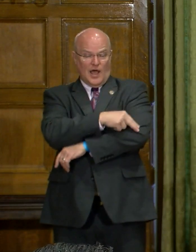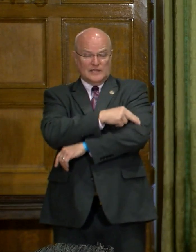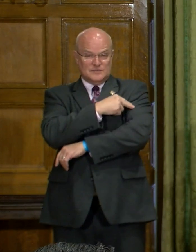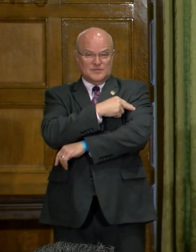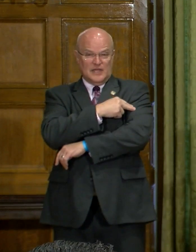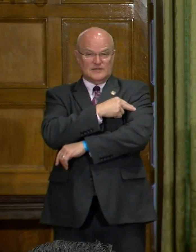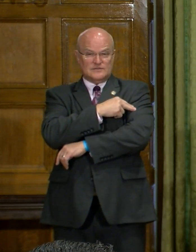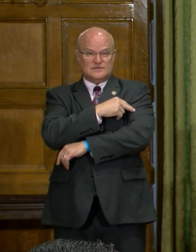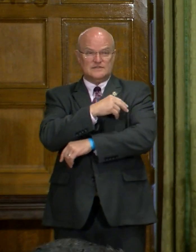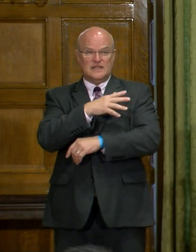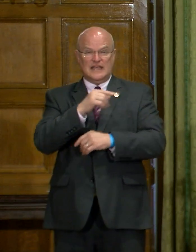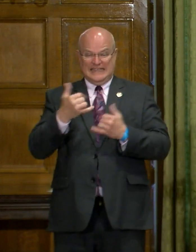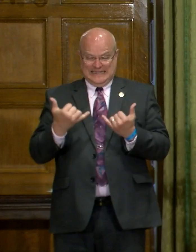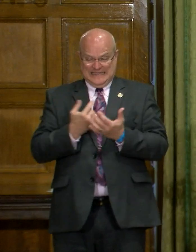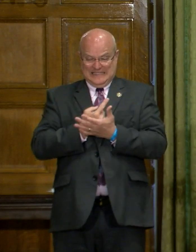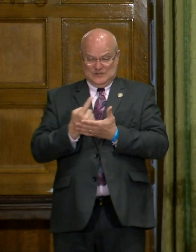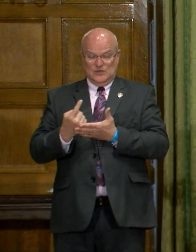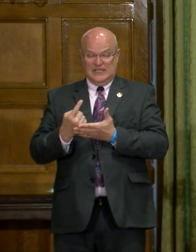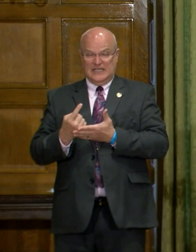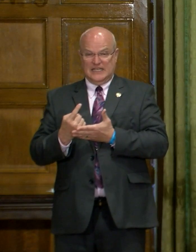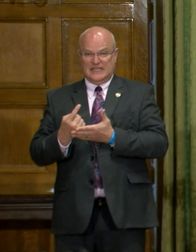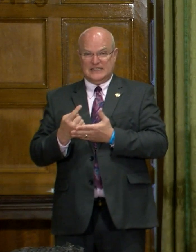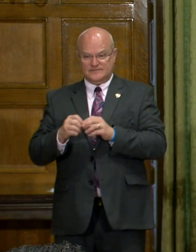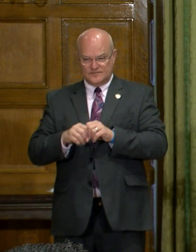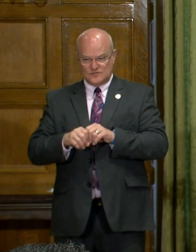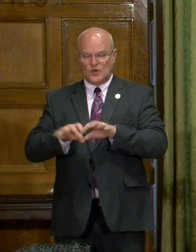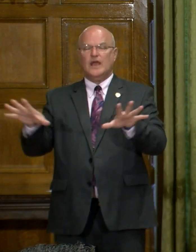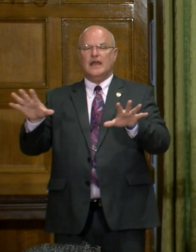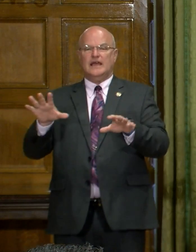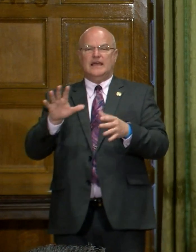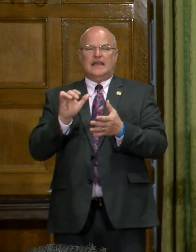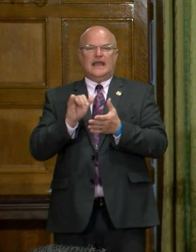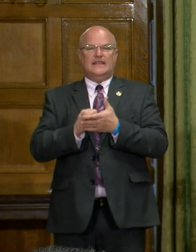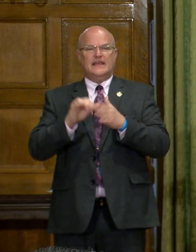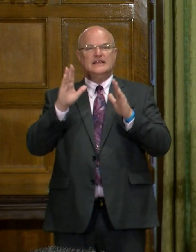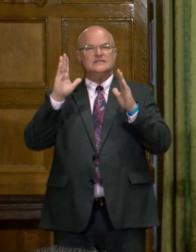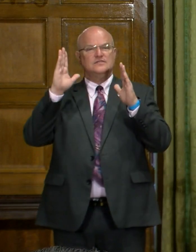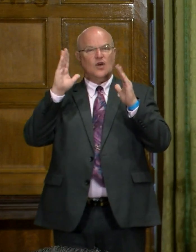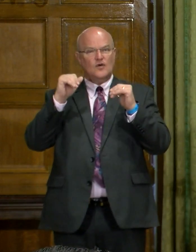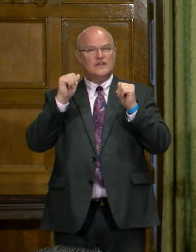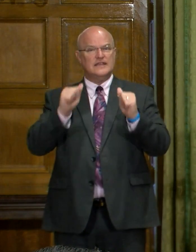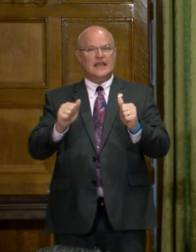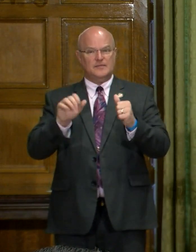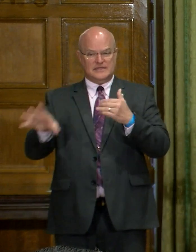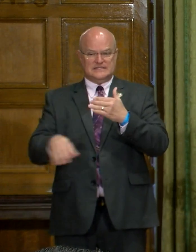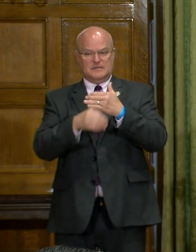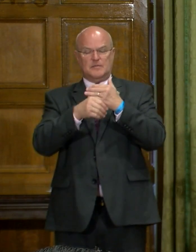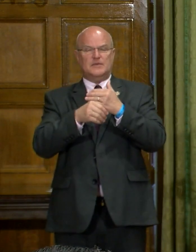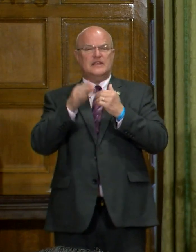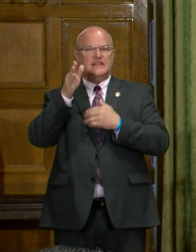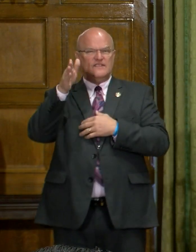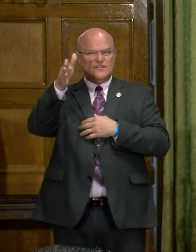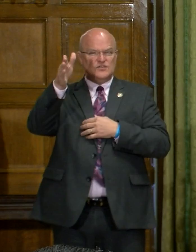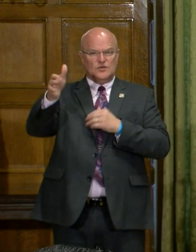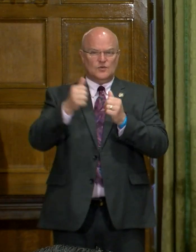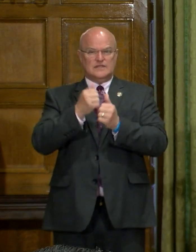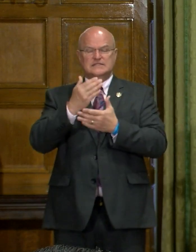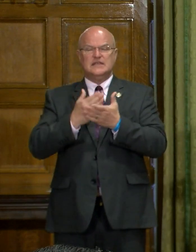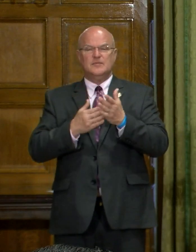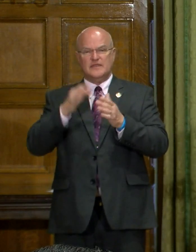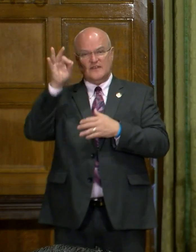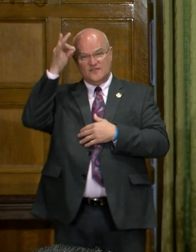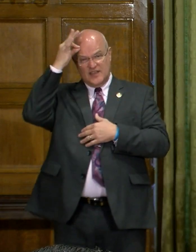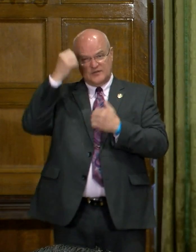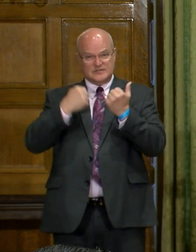hospitals. This week actually is going out, and that is hopefully can be supplemented in the near future with some of